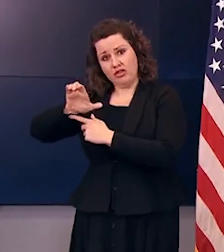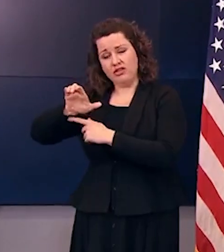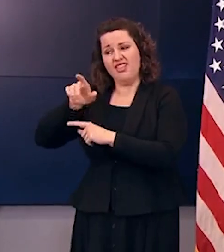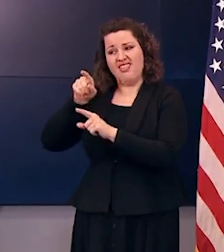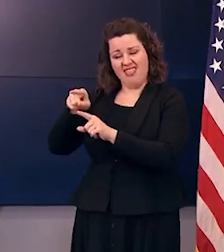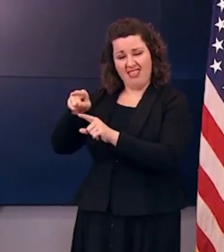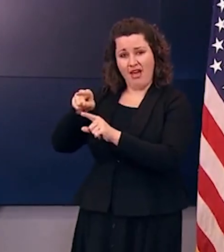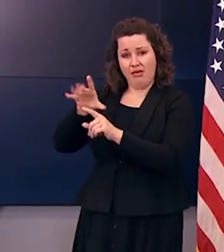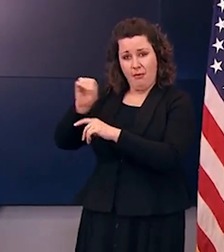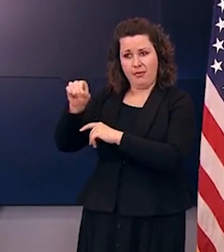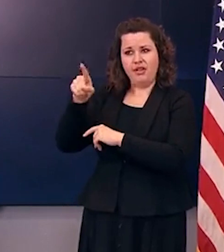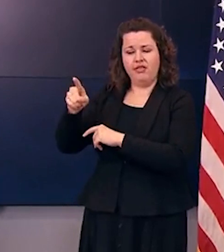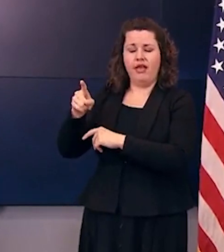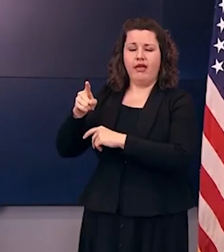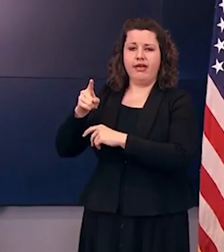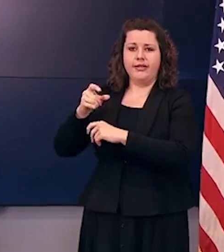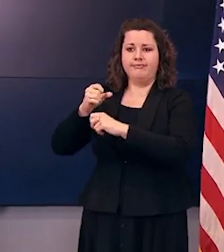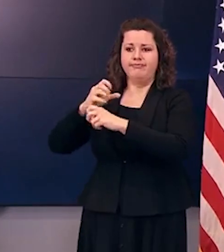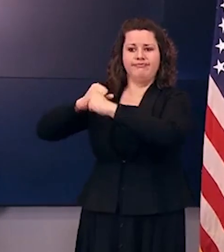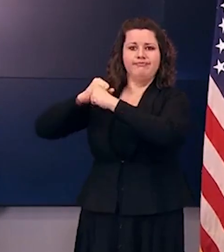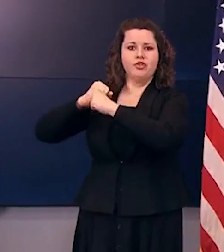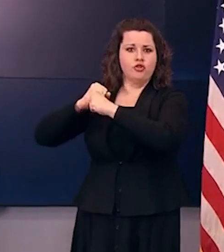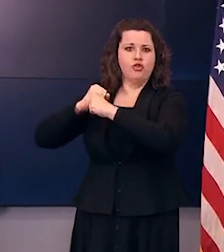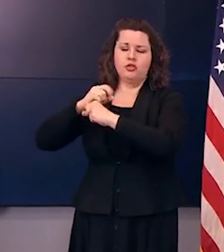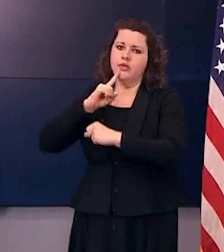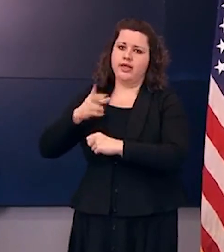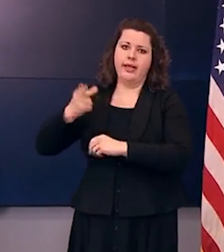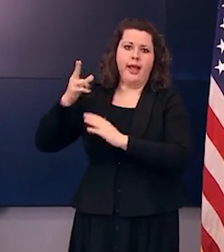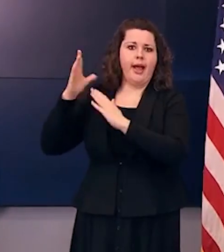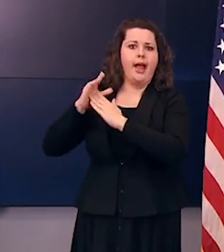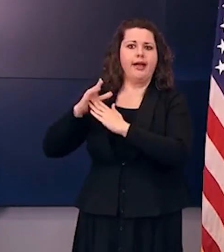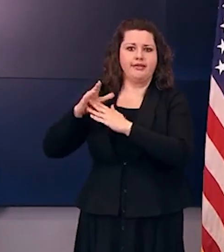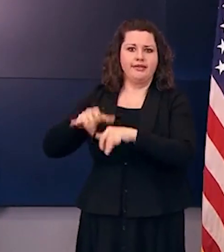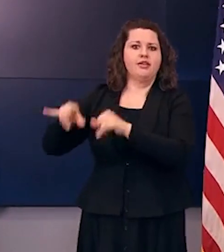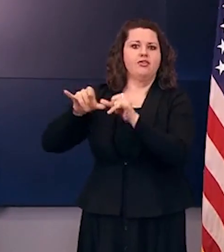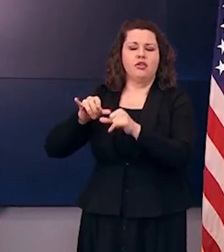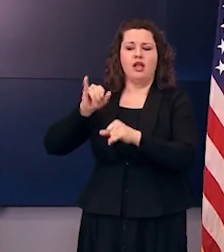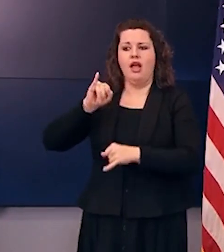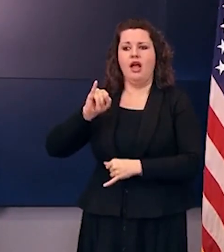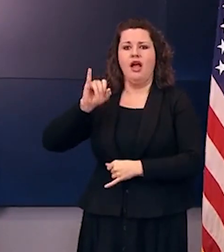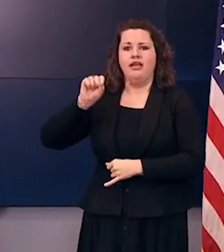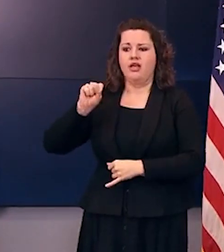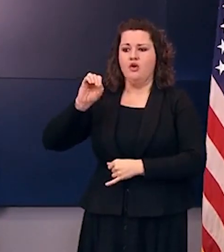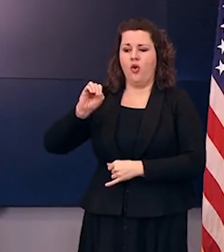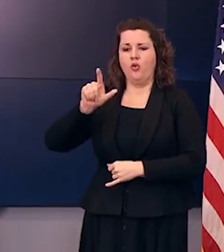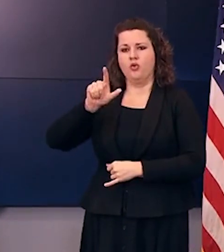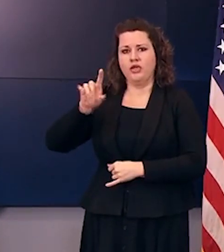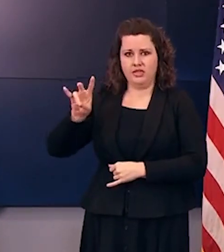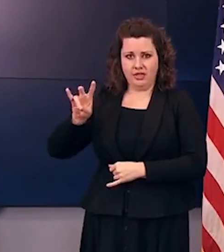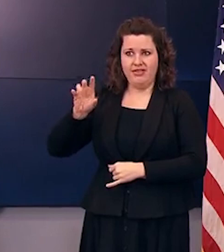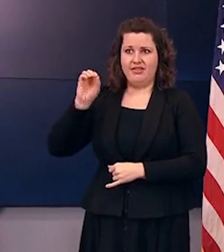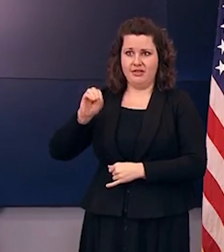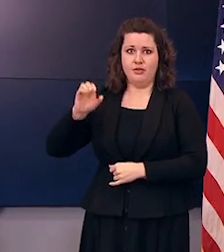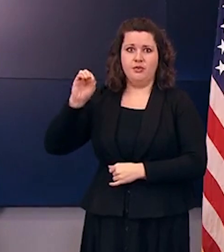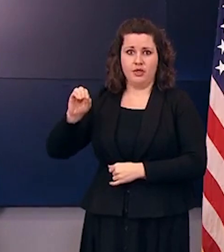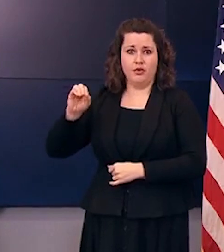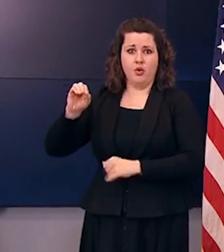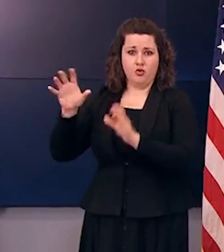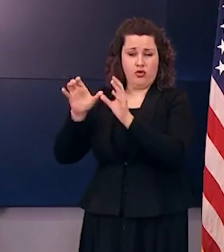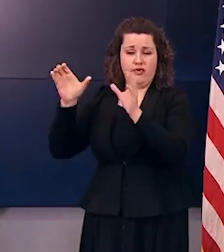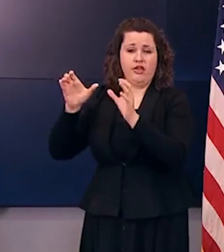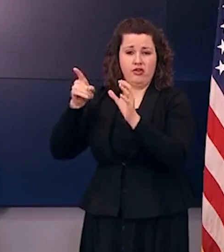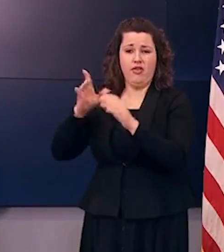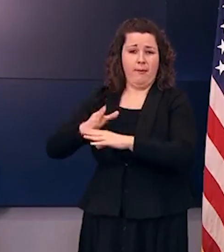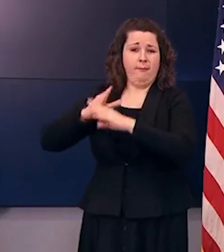have the, what do I want to say? The security at the highest standards. That's what I'm trying to say. ISO 27000 certification.